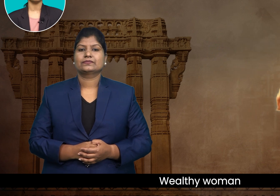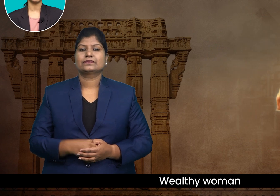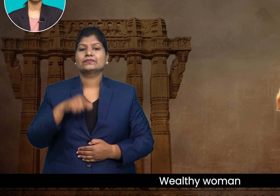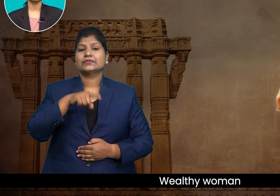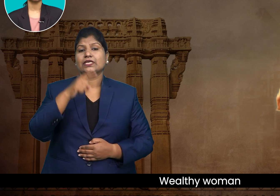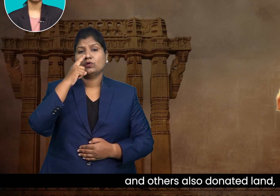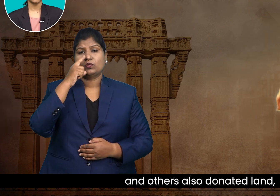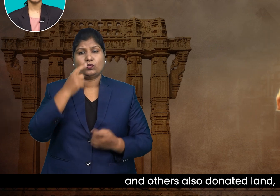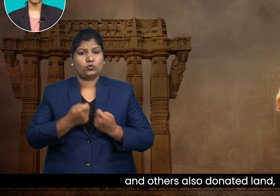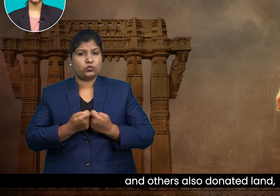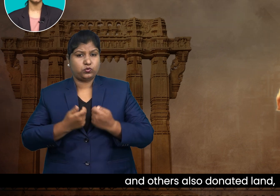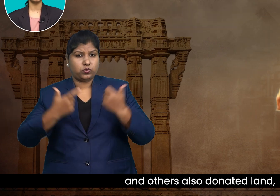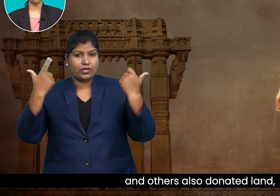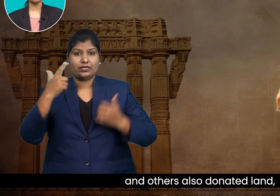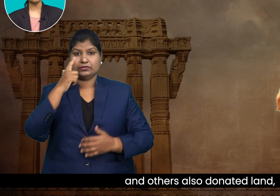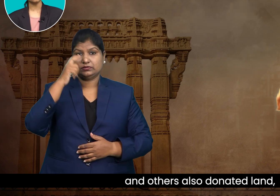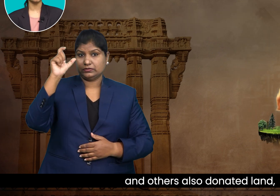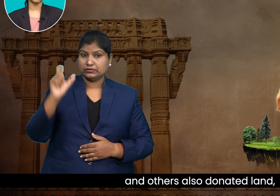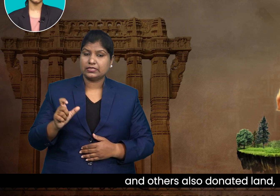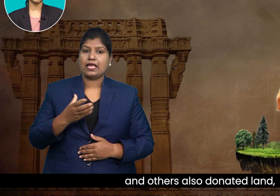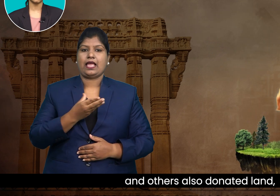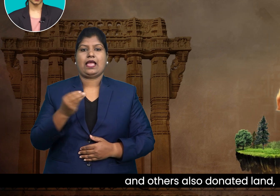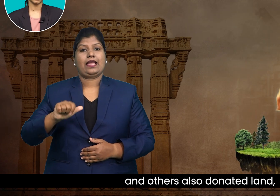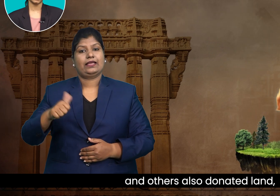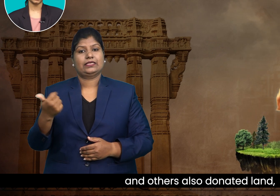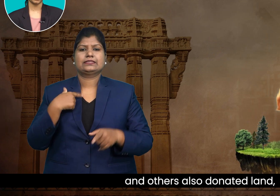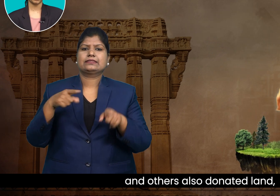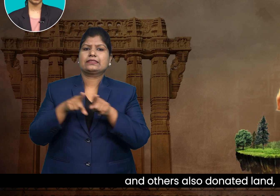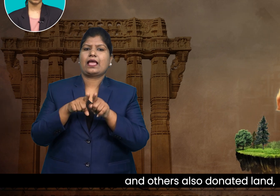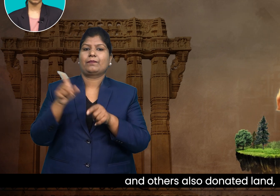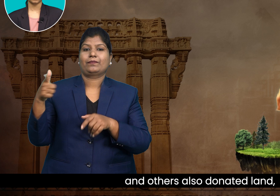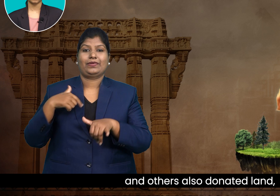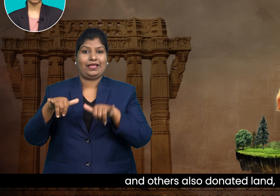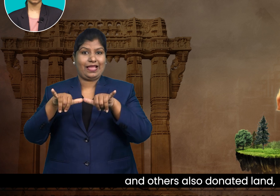Wealthy women and others also donated land,